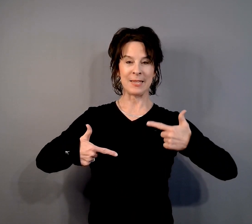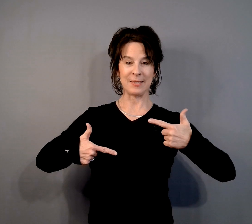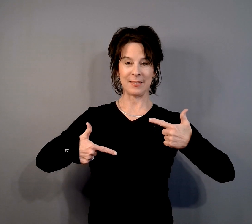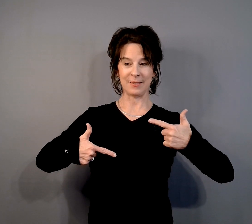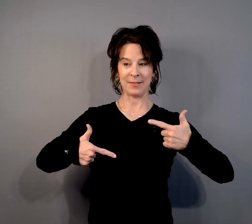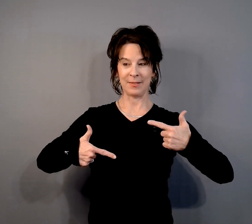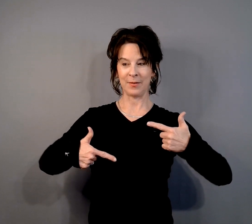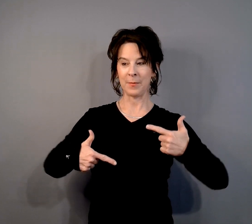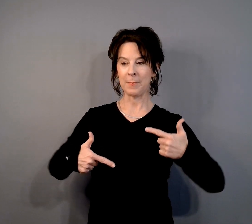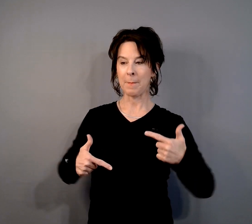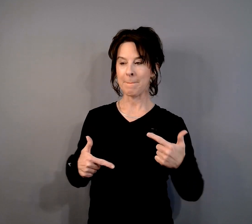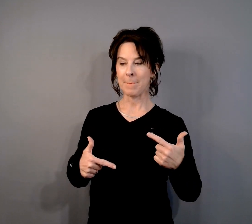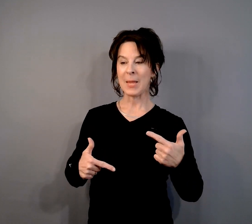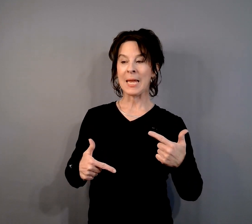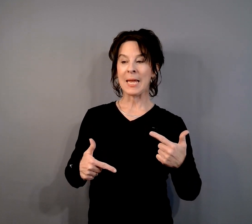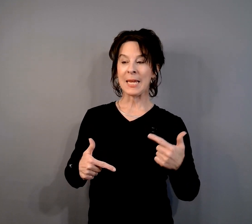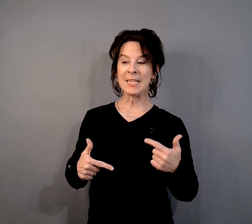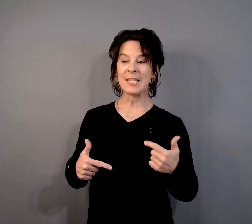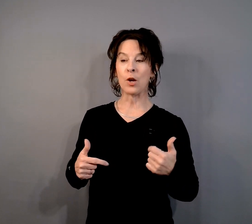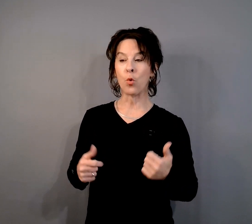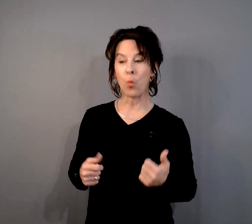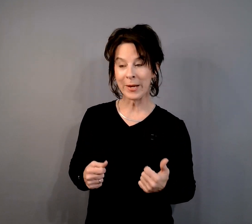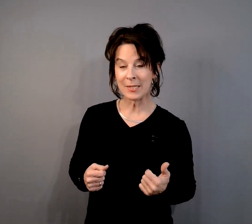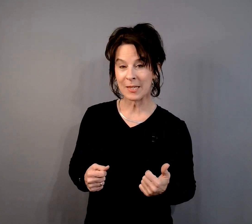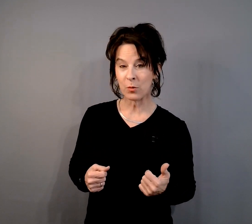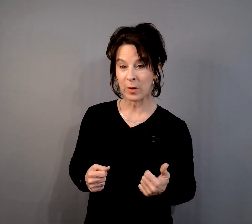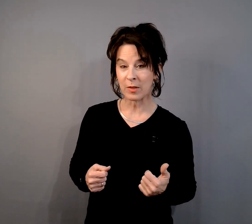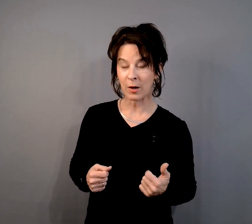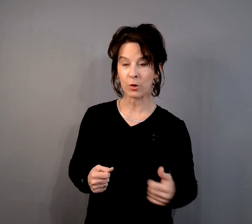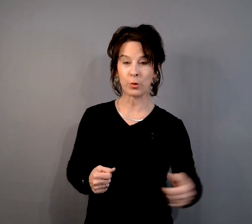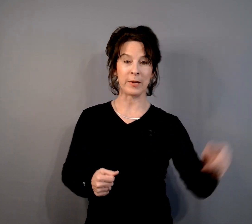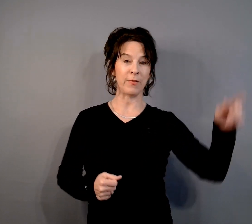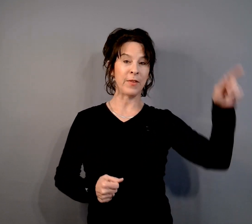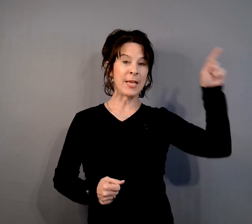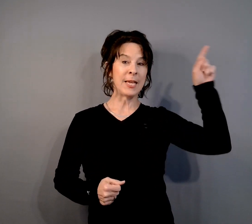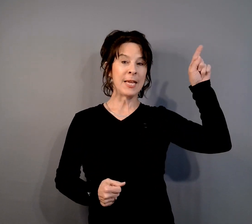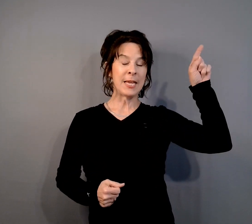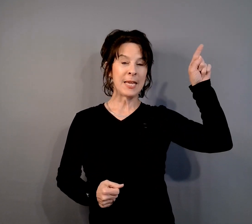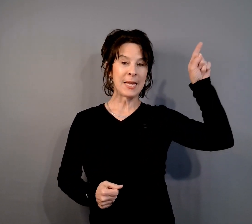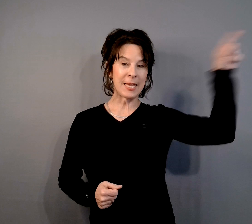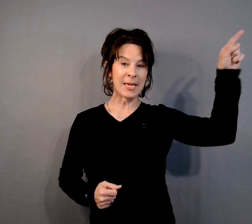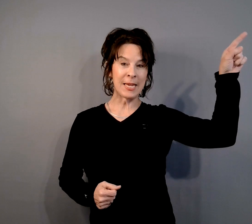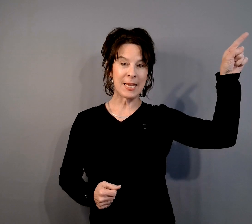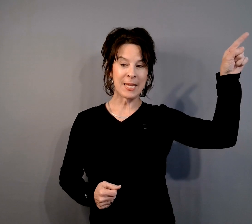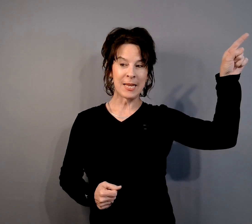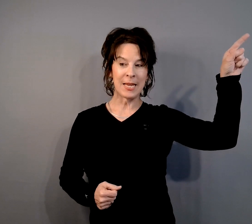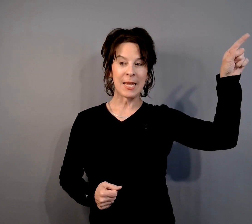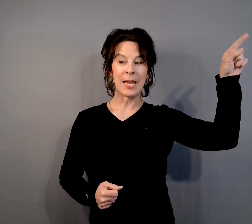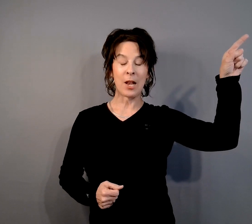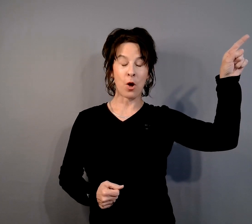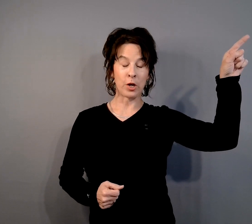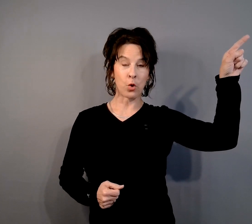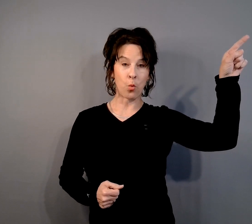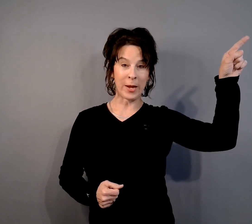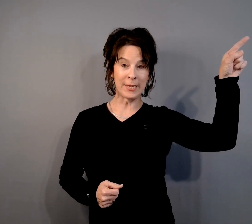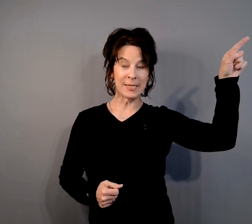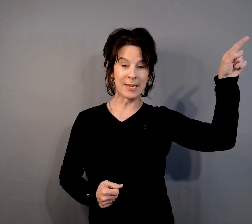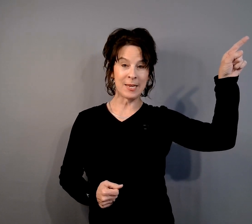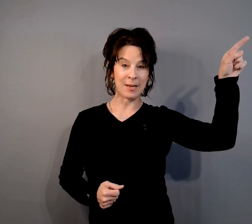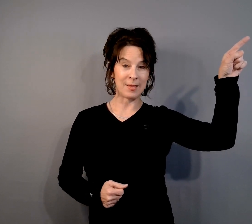is. He's acquainted with our grief. He, on acquainted, this